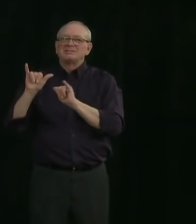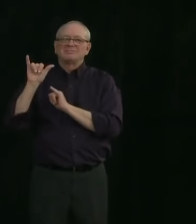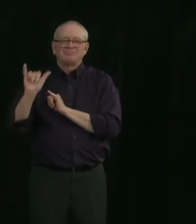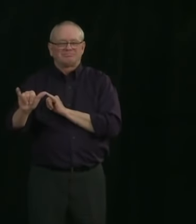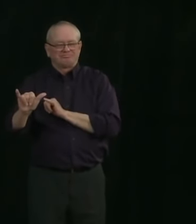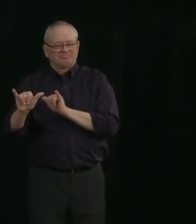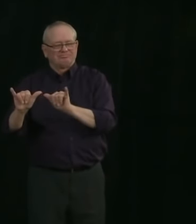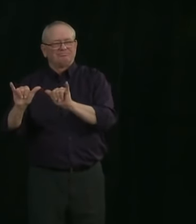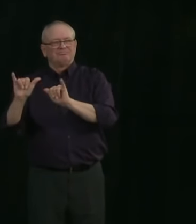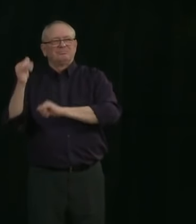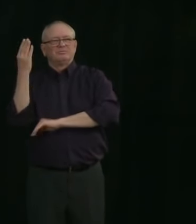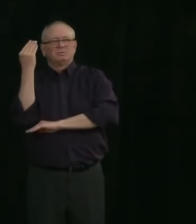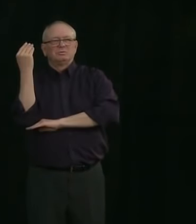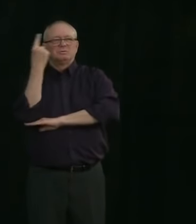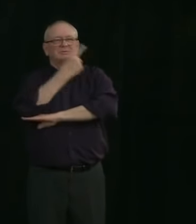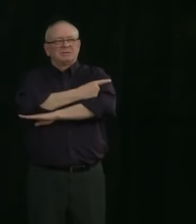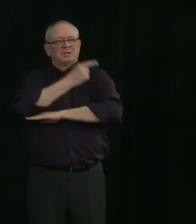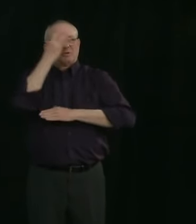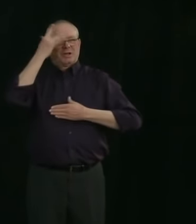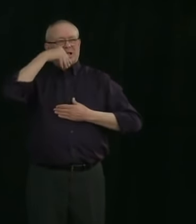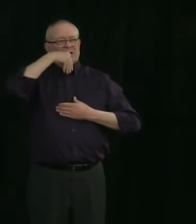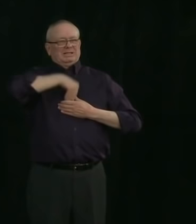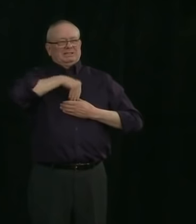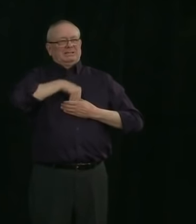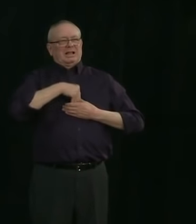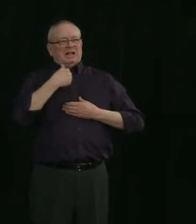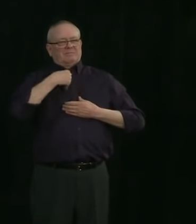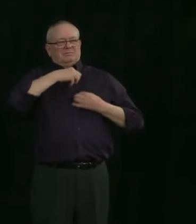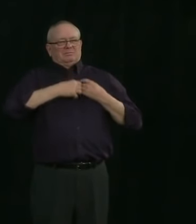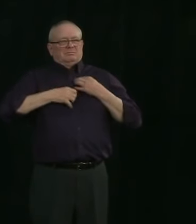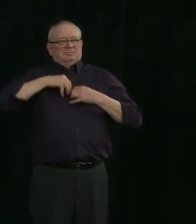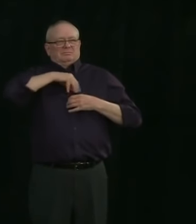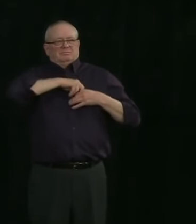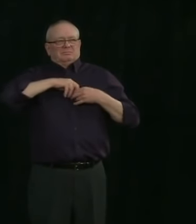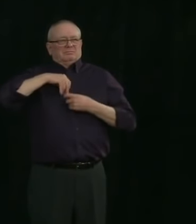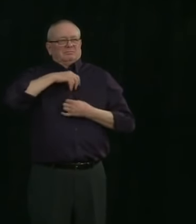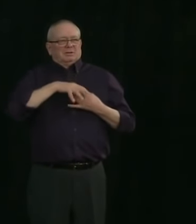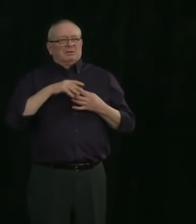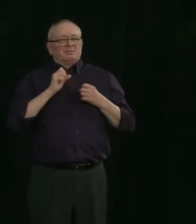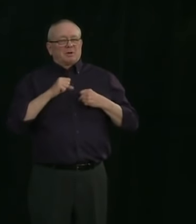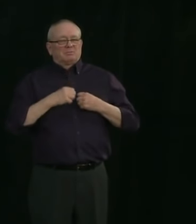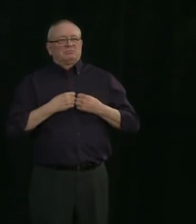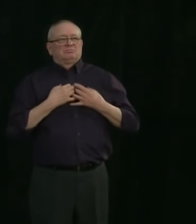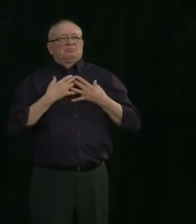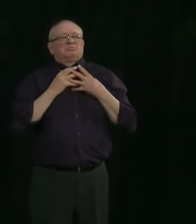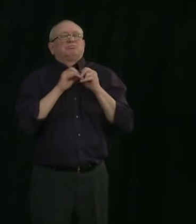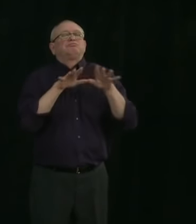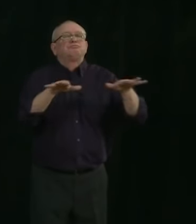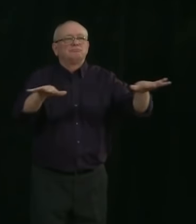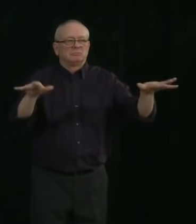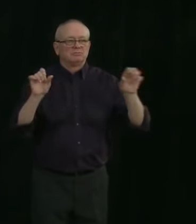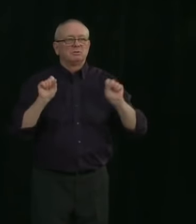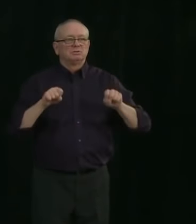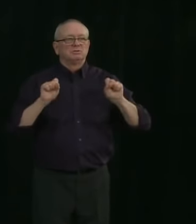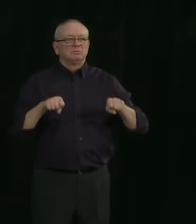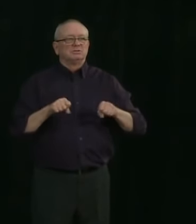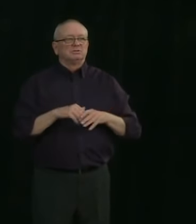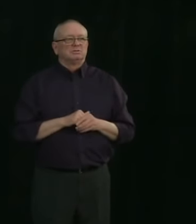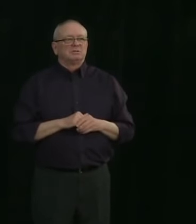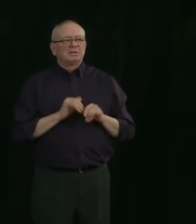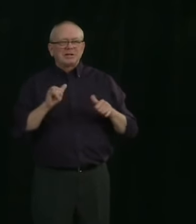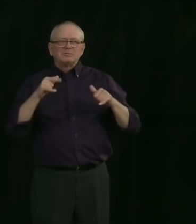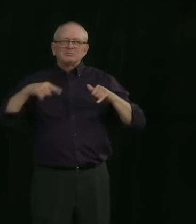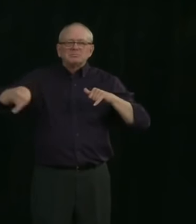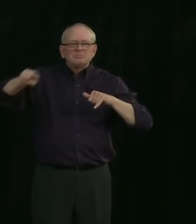date. So we're weighing all of these facts together to consider what our approach is to long-term care, and we are